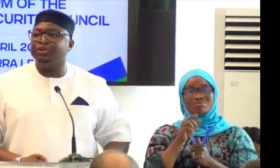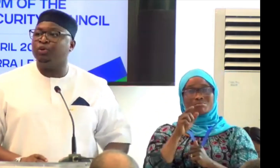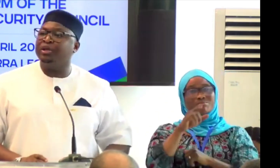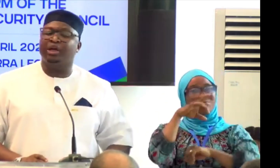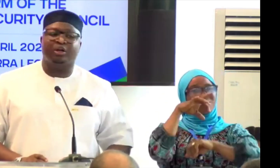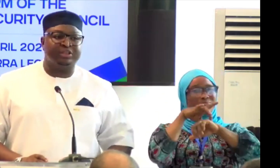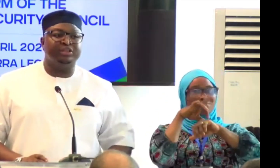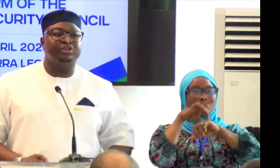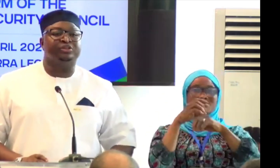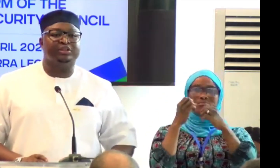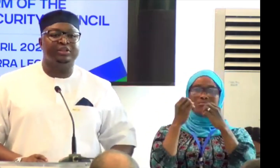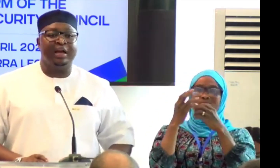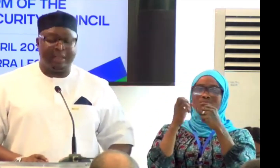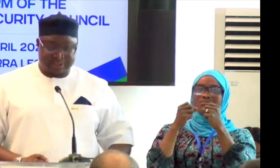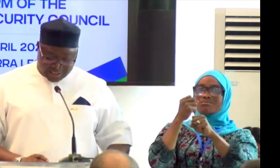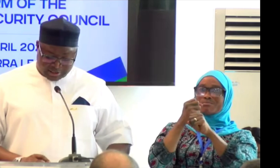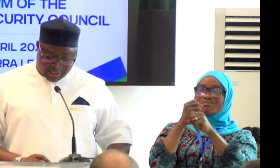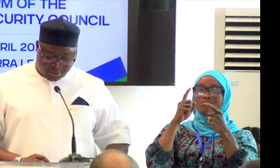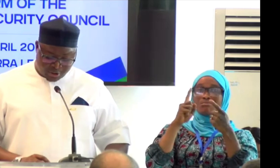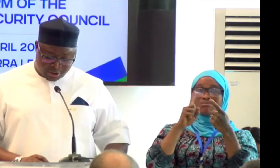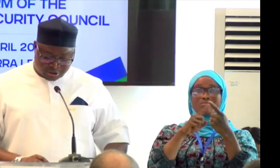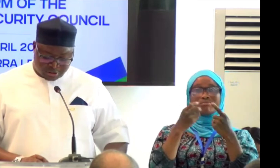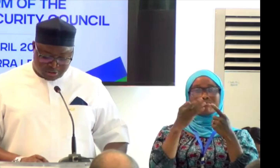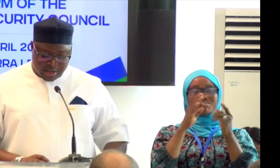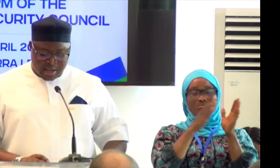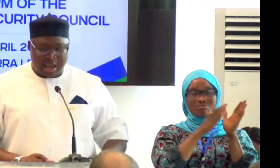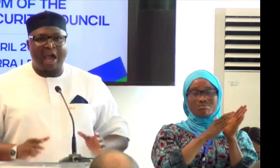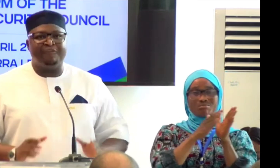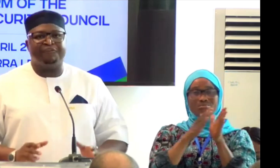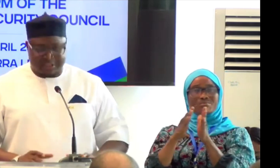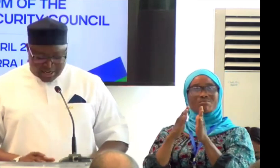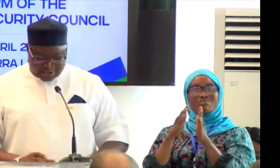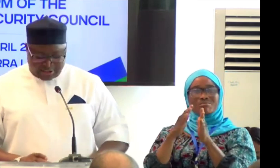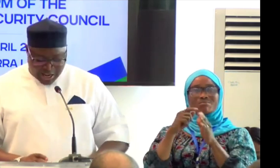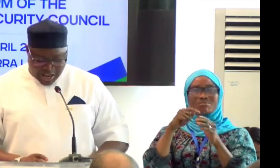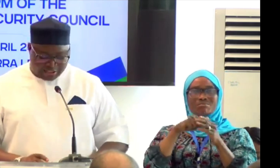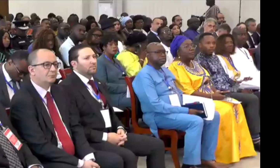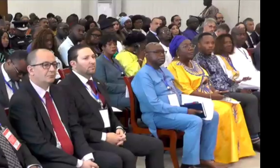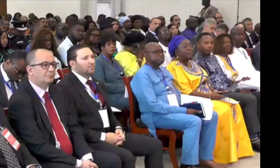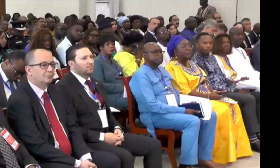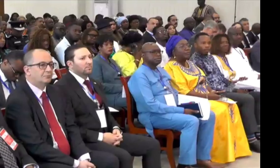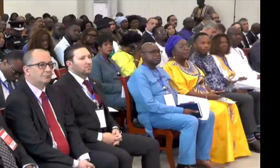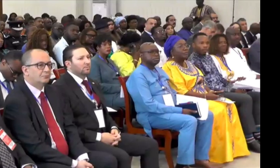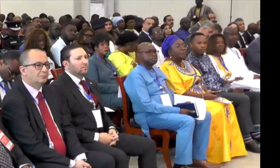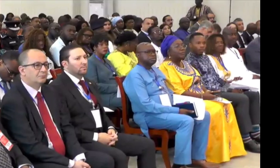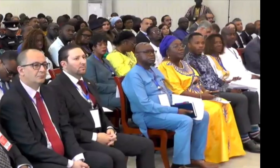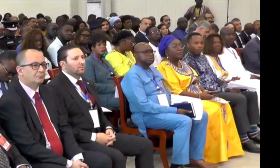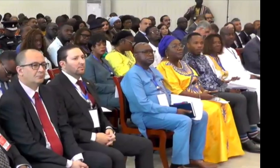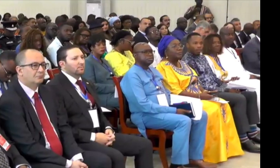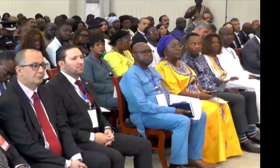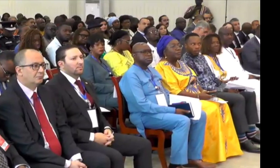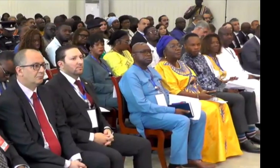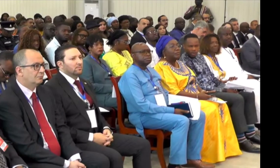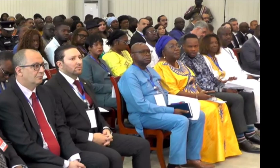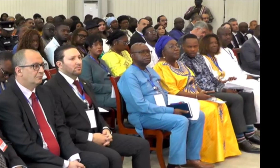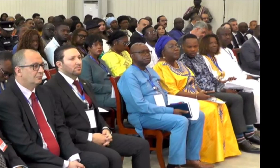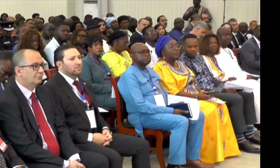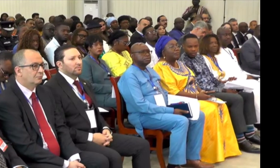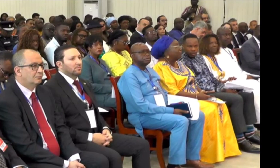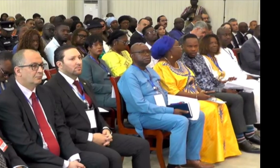in the Eswatini Consensus and SAT Declaration, emphasizes active participation in